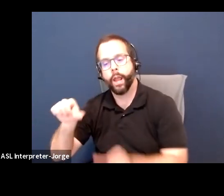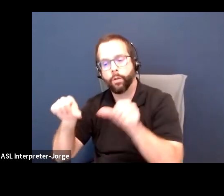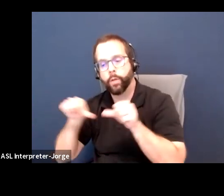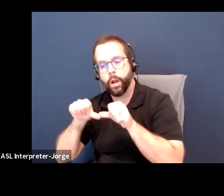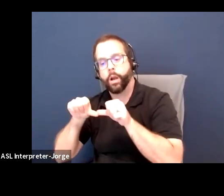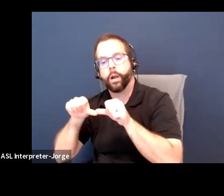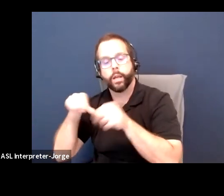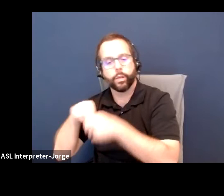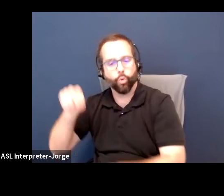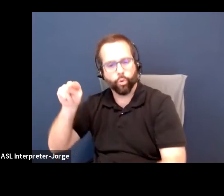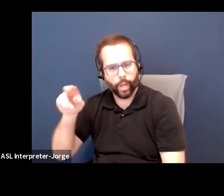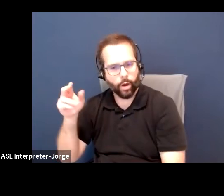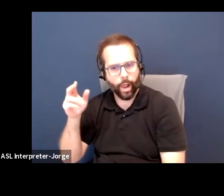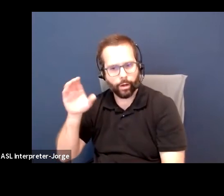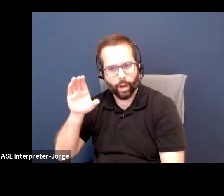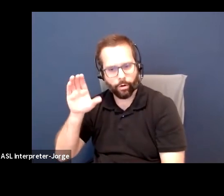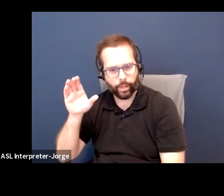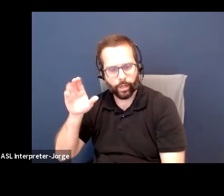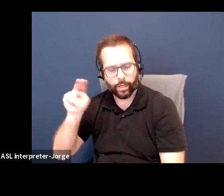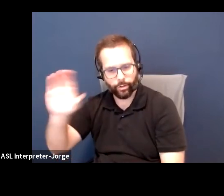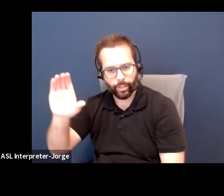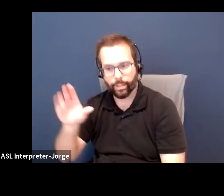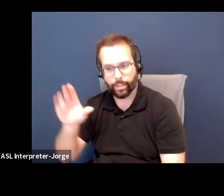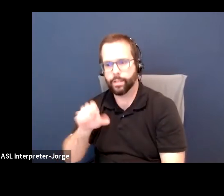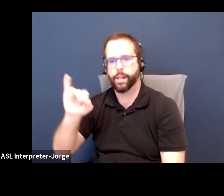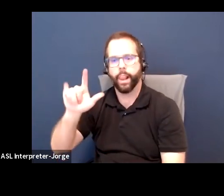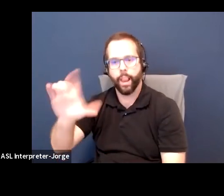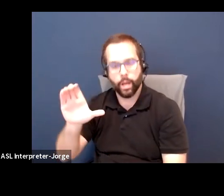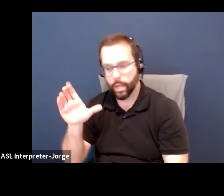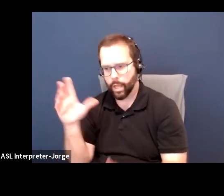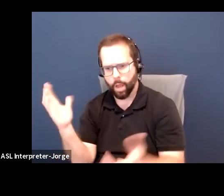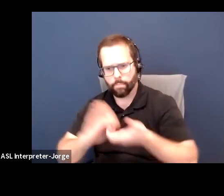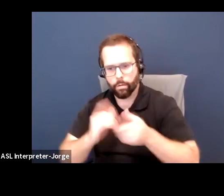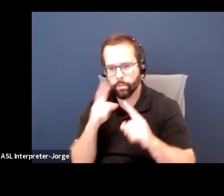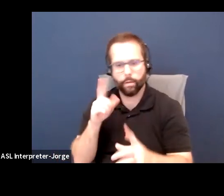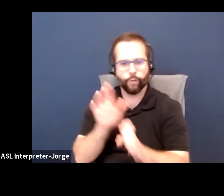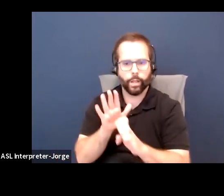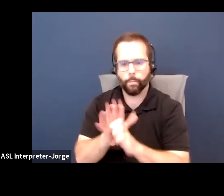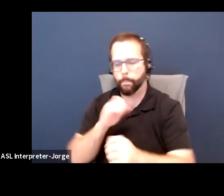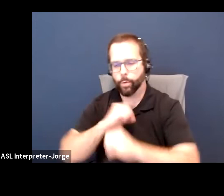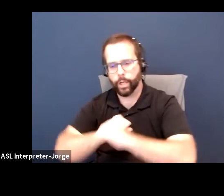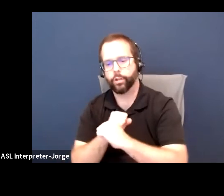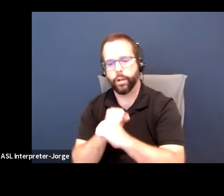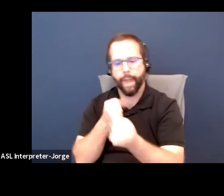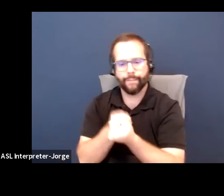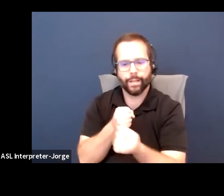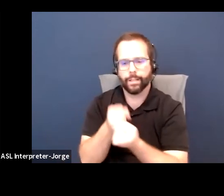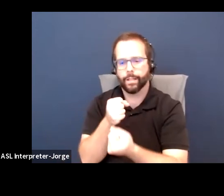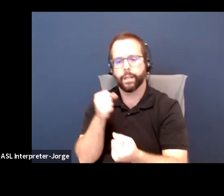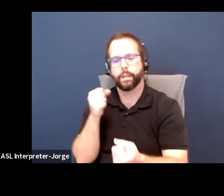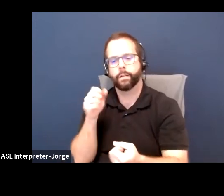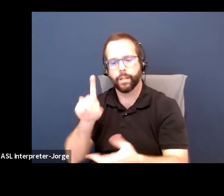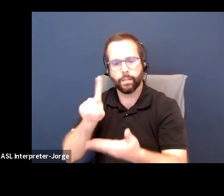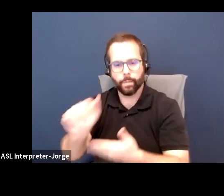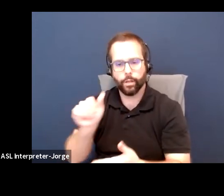partnering with other ACL networks, including the Protection and Advocacy Agency, Disability Rights North Carolina, to